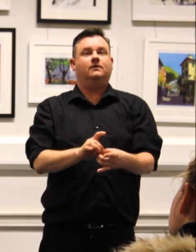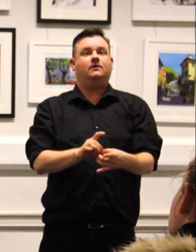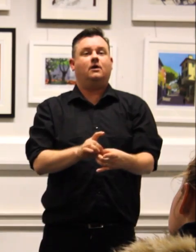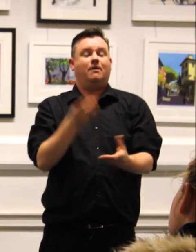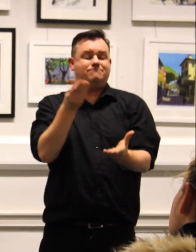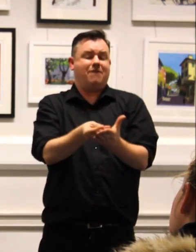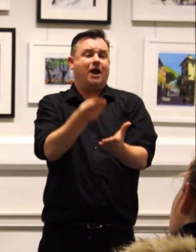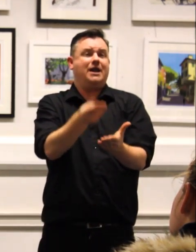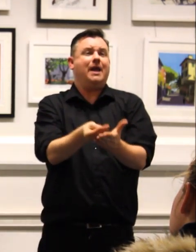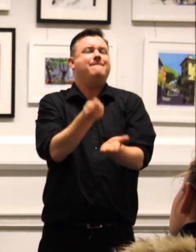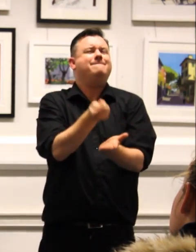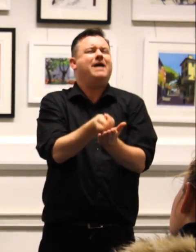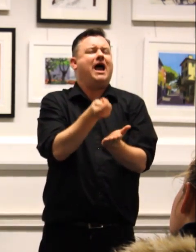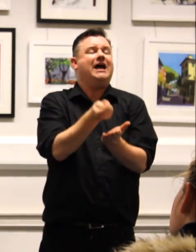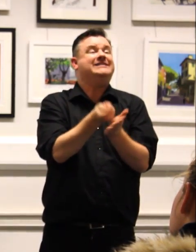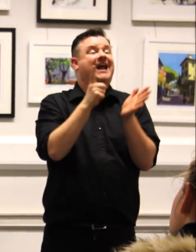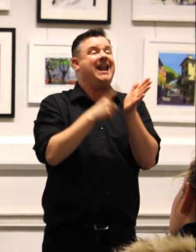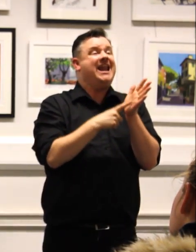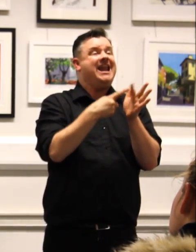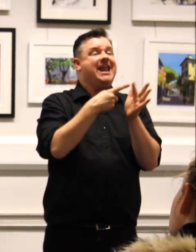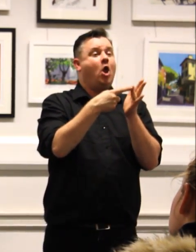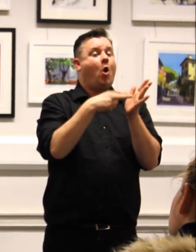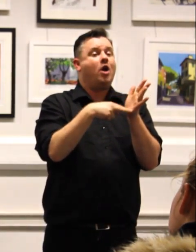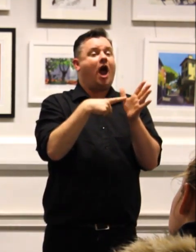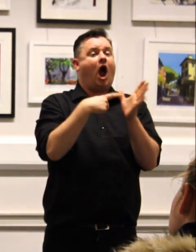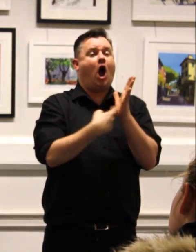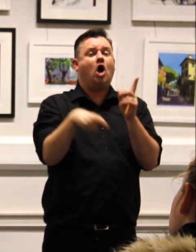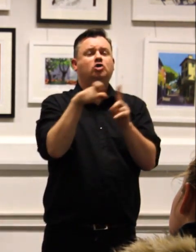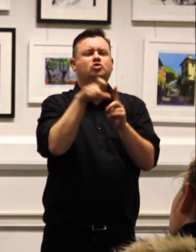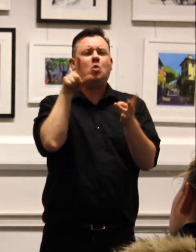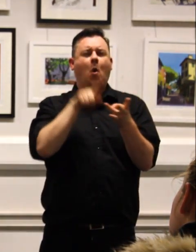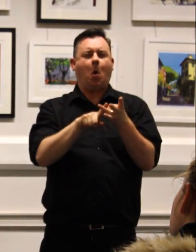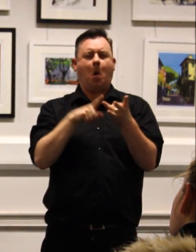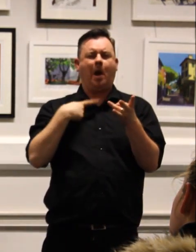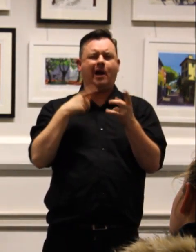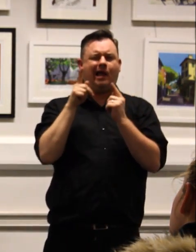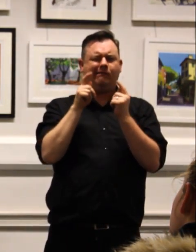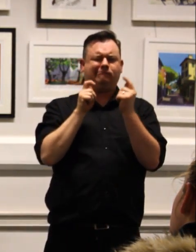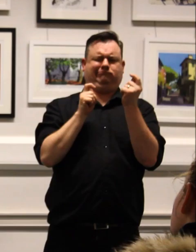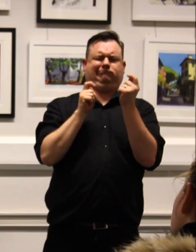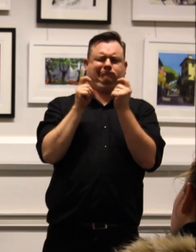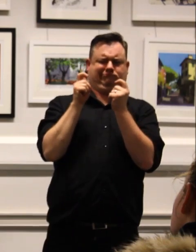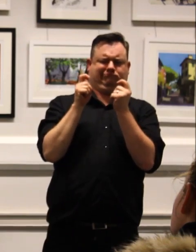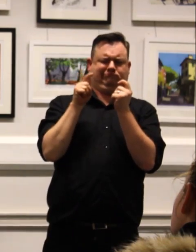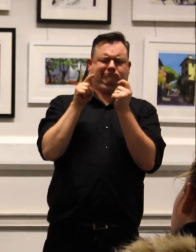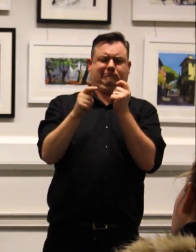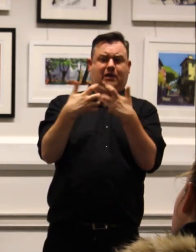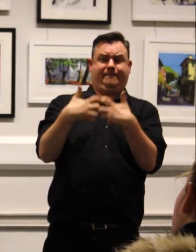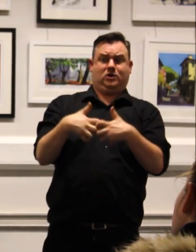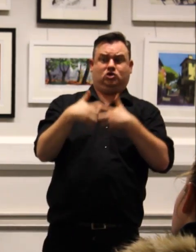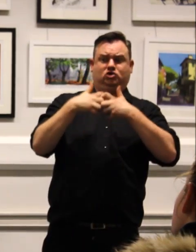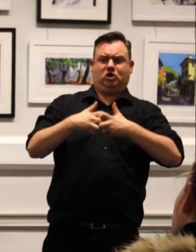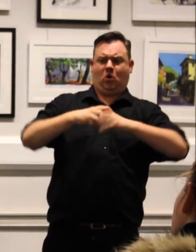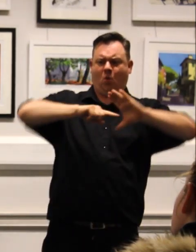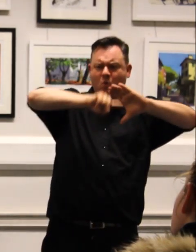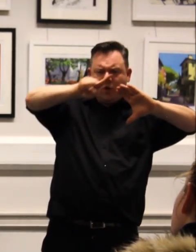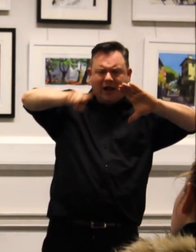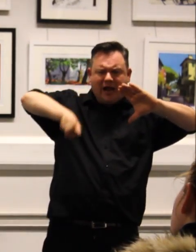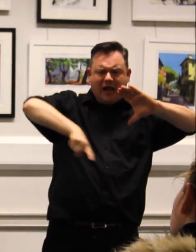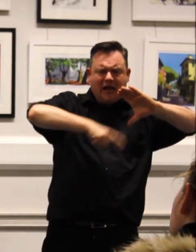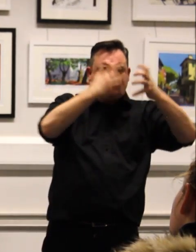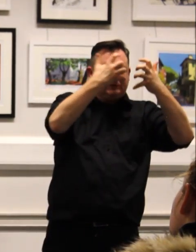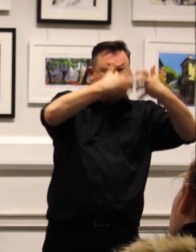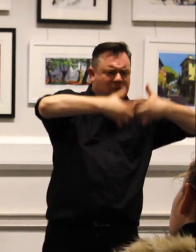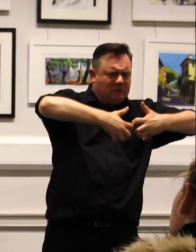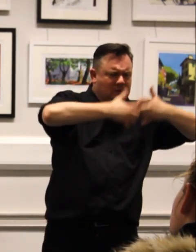Leonardo, with an eye towards the mechanical, squinted at the marvellous machine, its wheels and